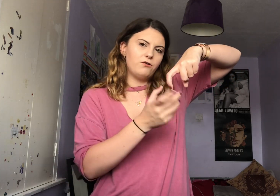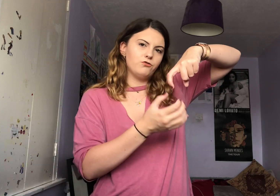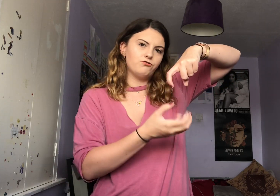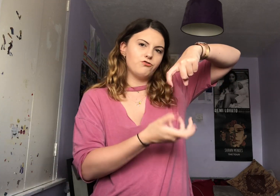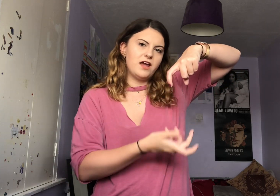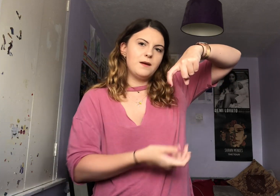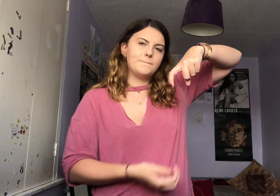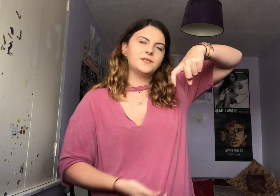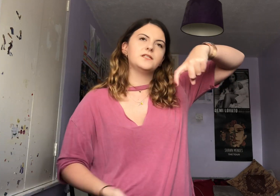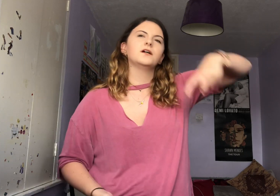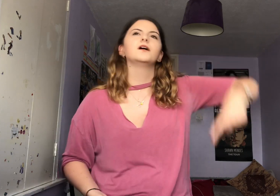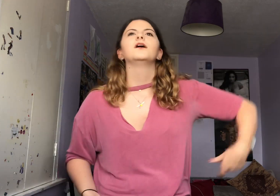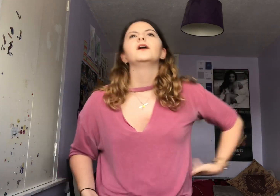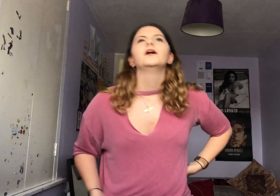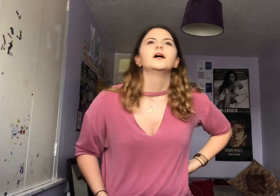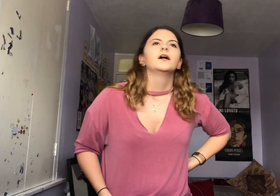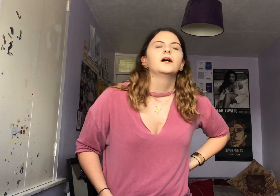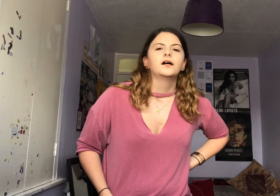out. Grapes.